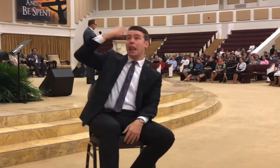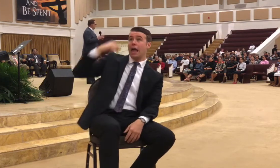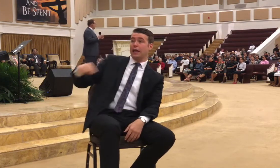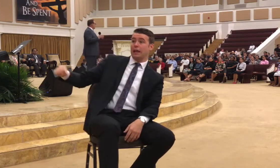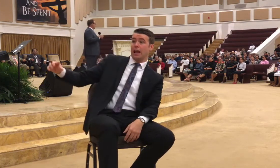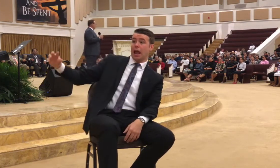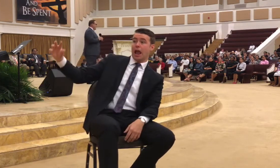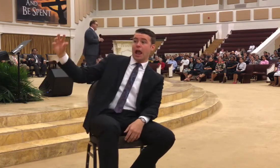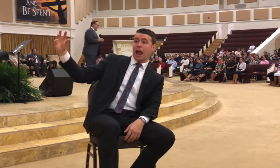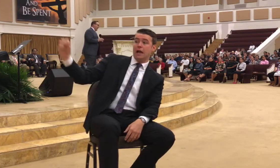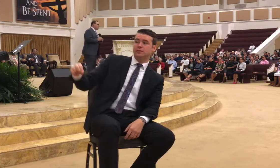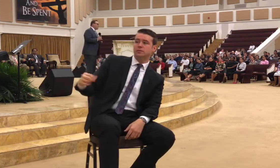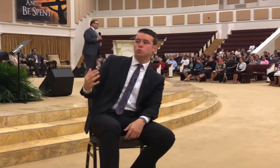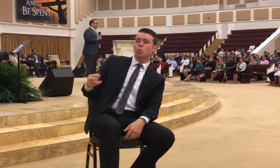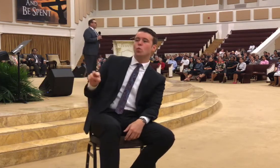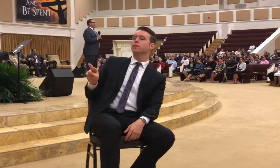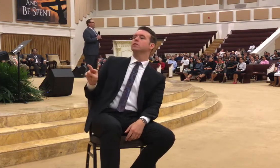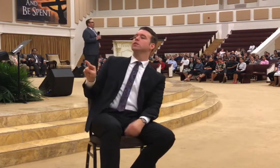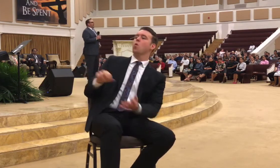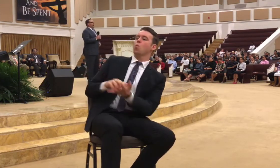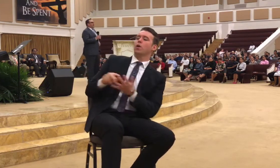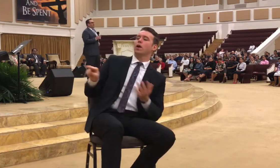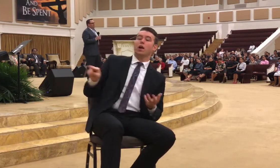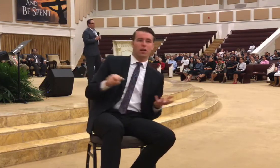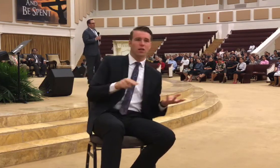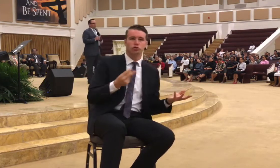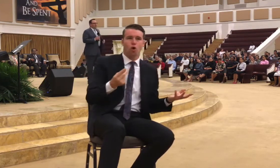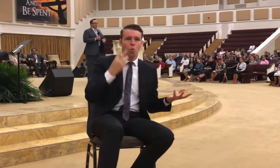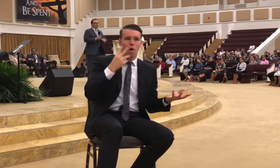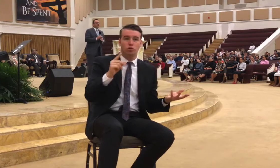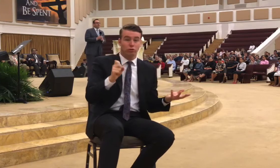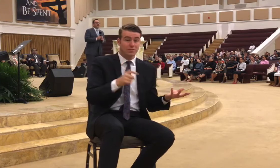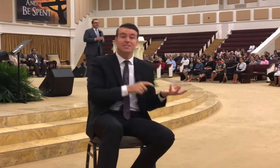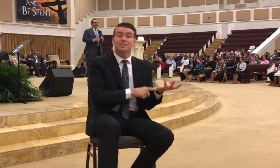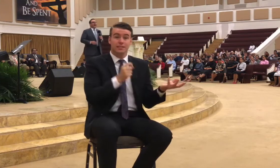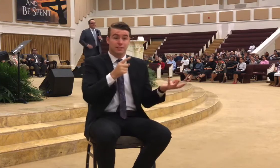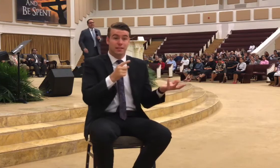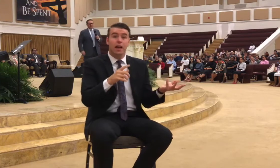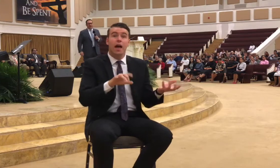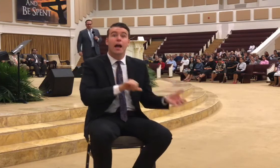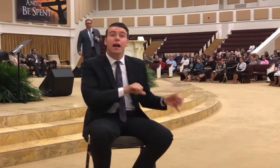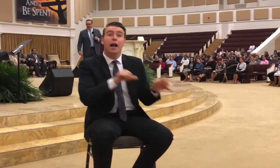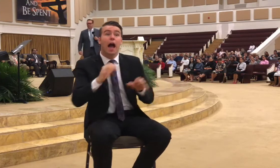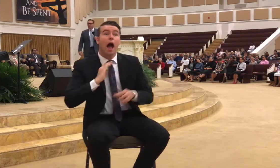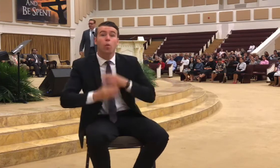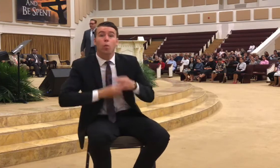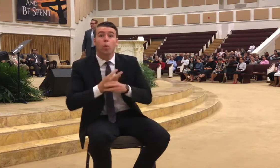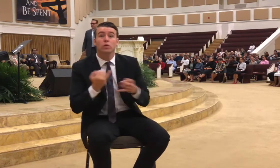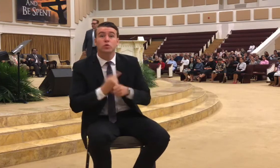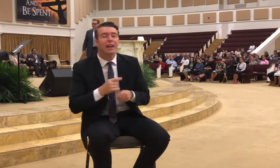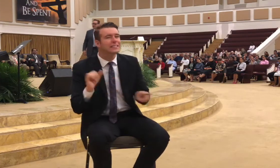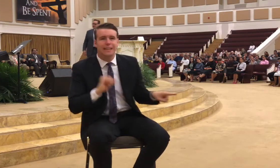trouble. And I'm looking around in our world, there's a lot of hyenas out